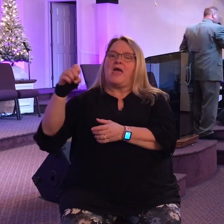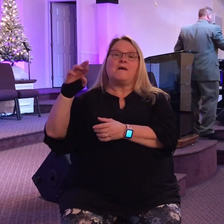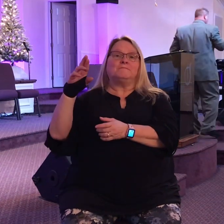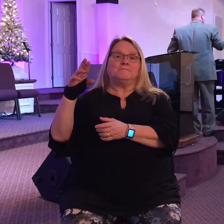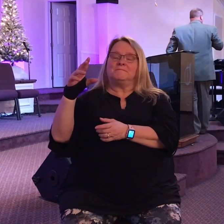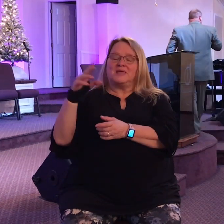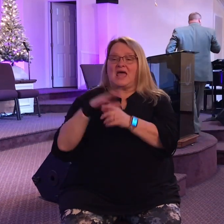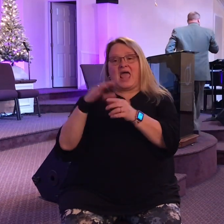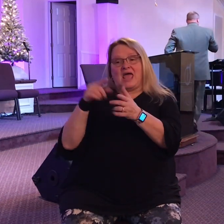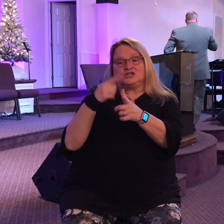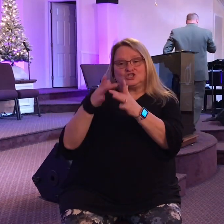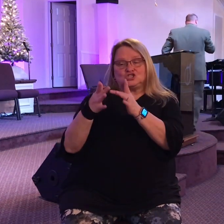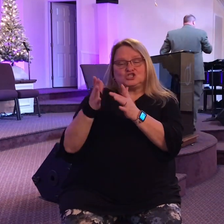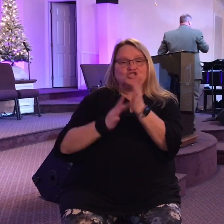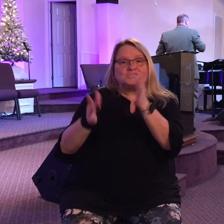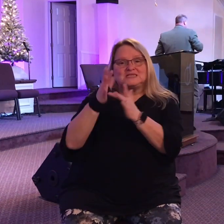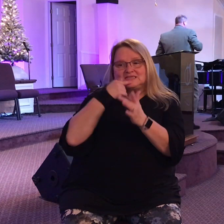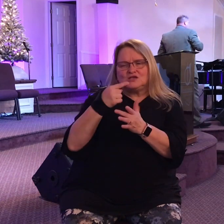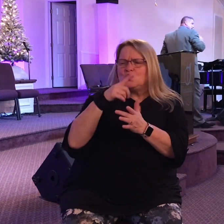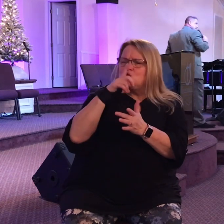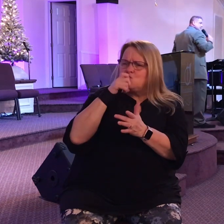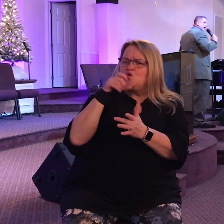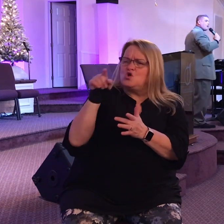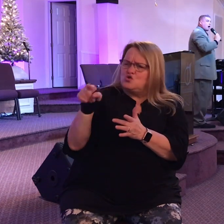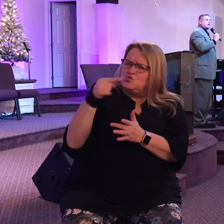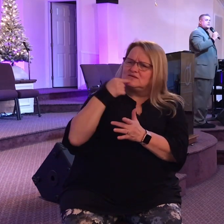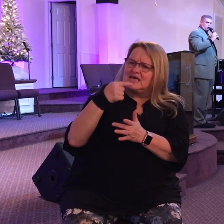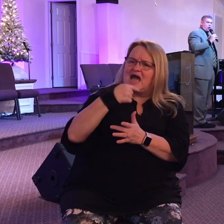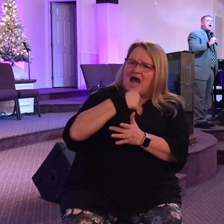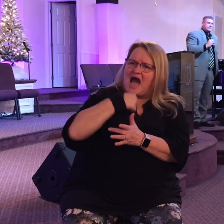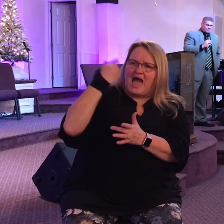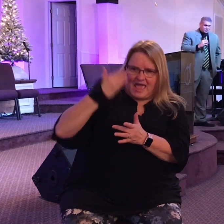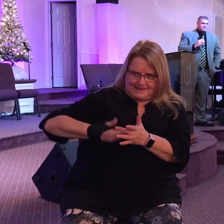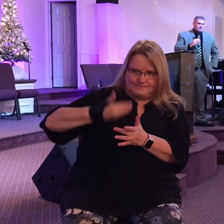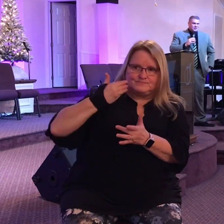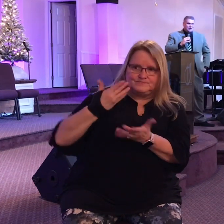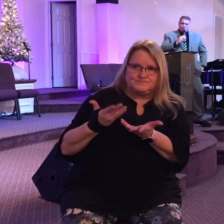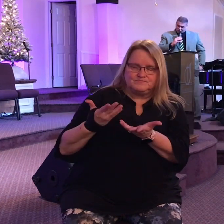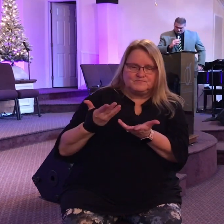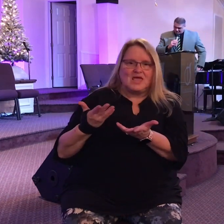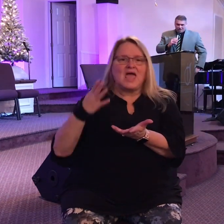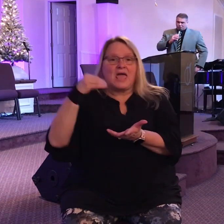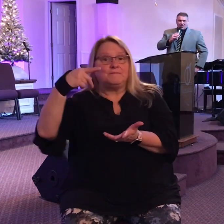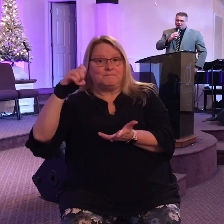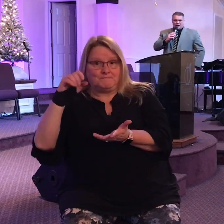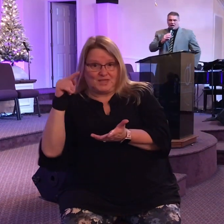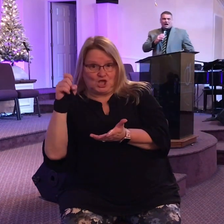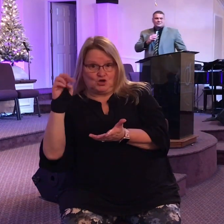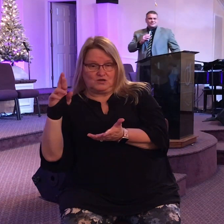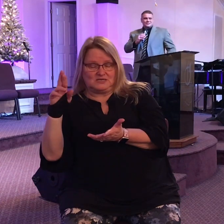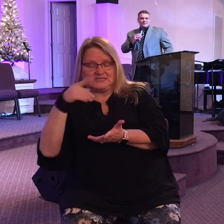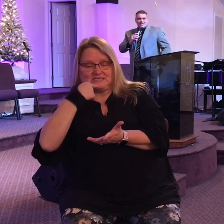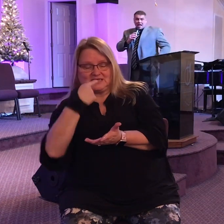occasions has something intelligent to say. And he says, thou art the Christ, the Son of the